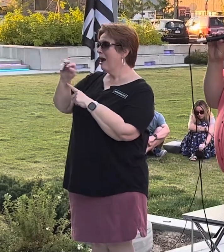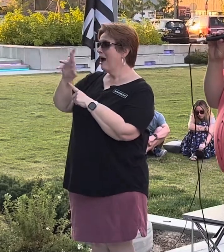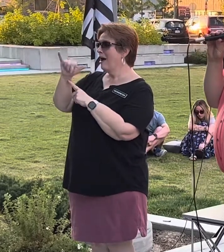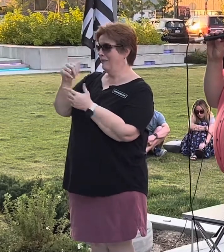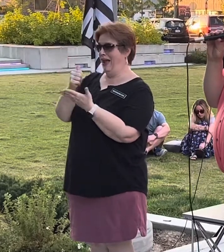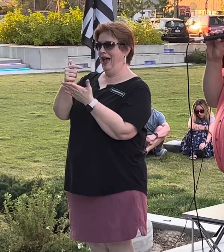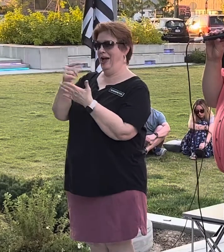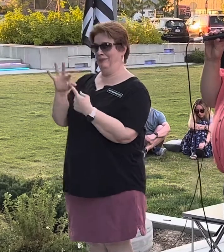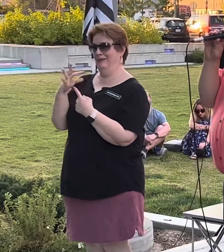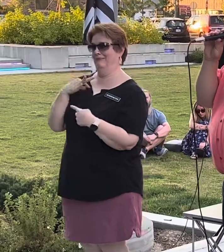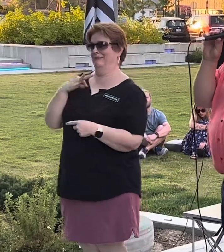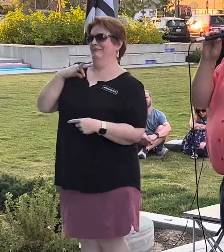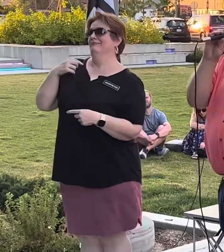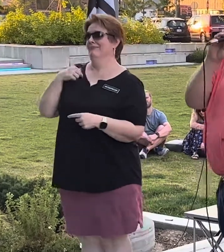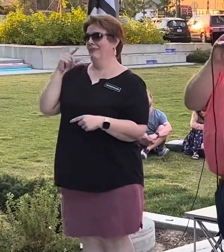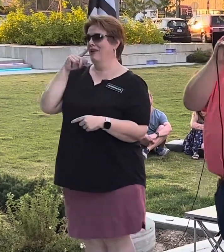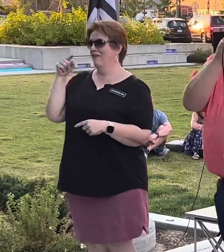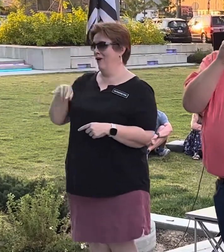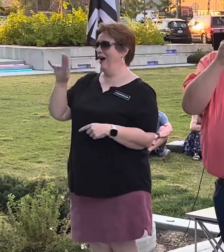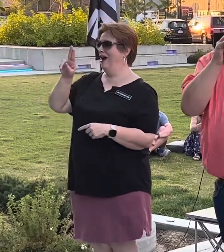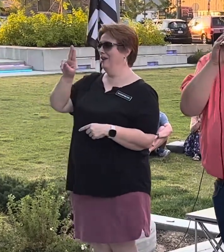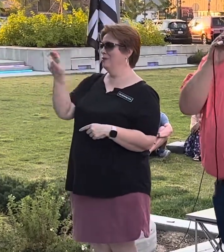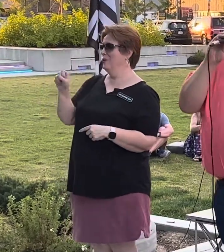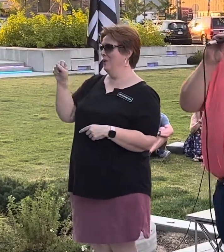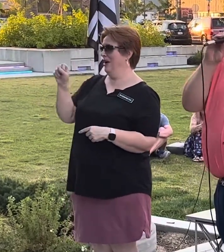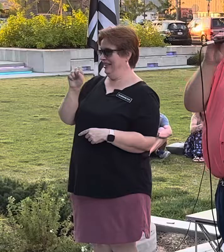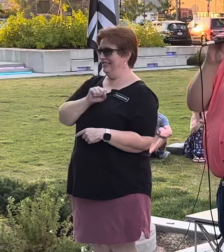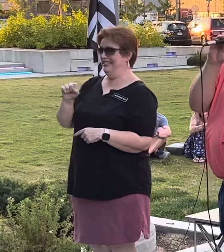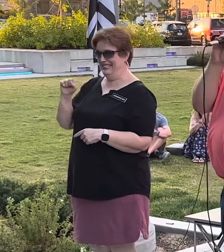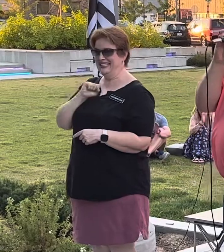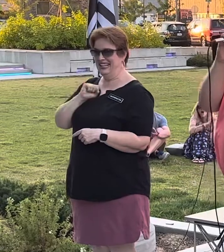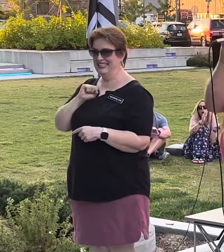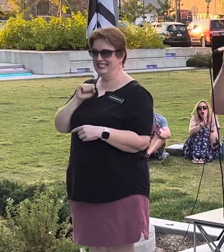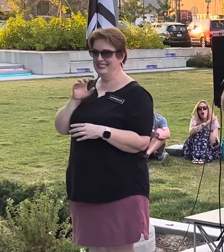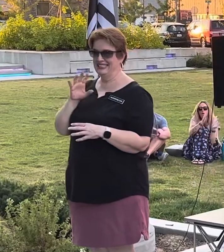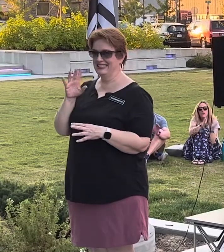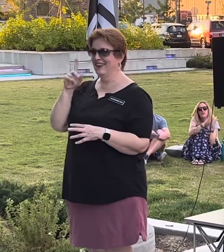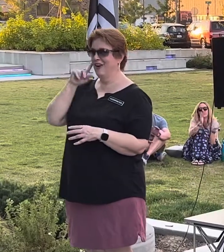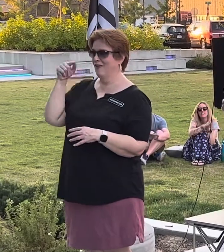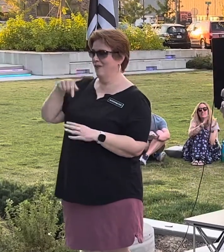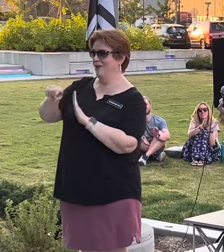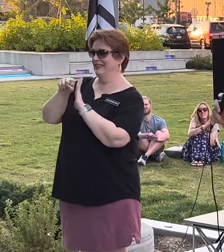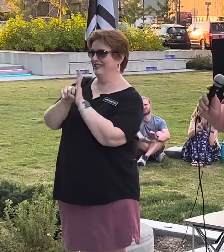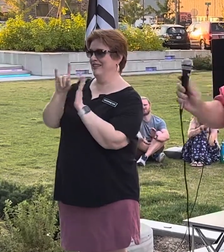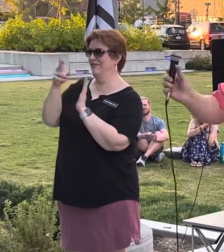to the United States Senate for the state of Idaho. She'll be 105 in 2 weeks.